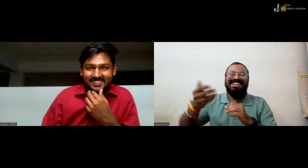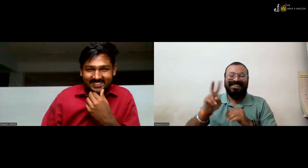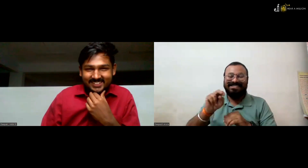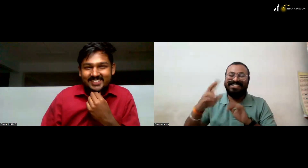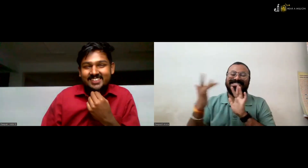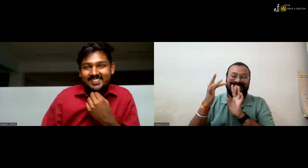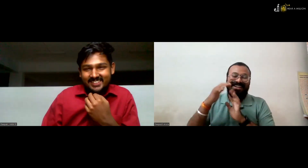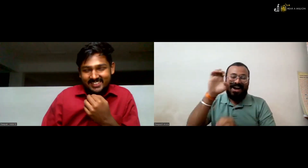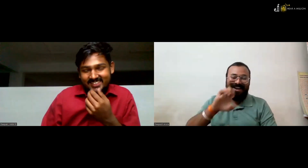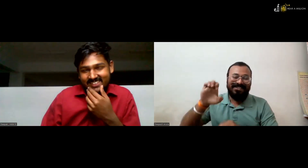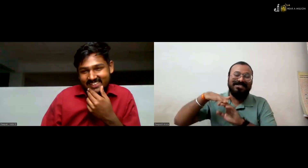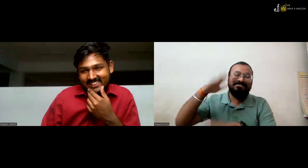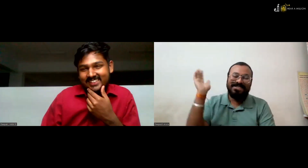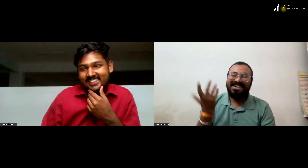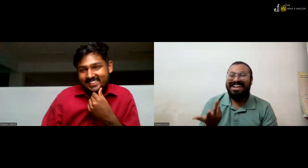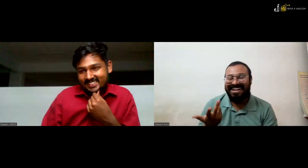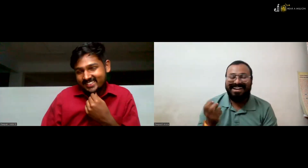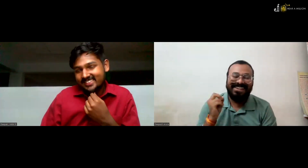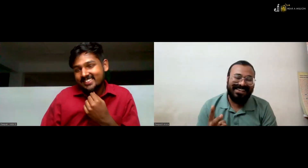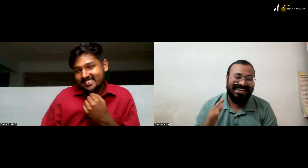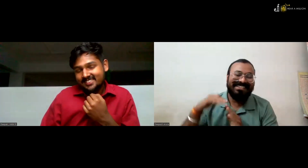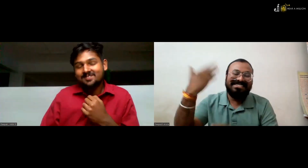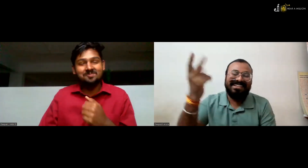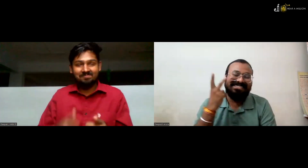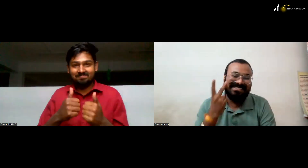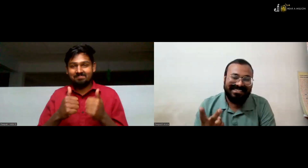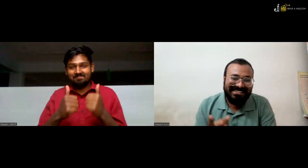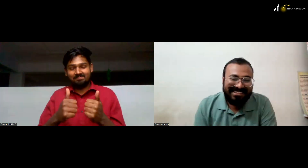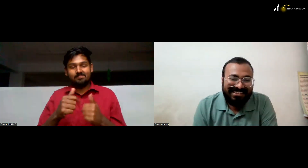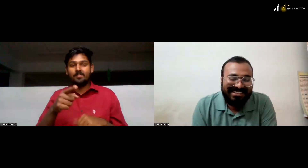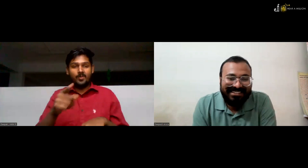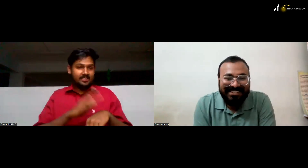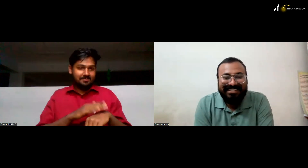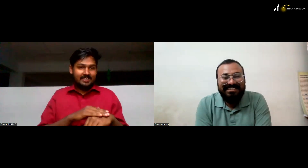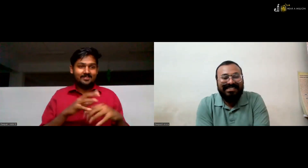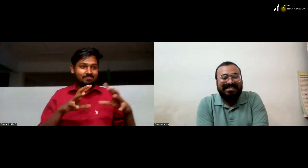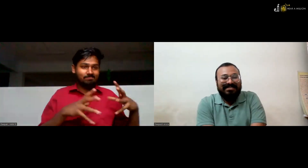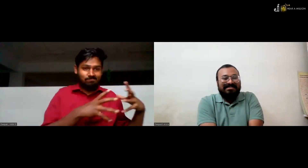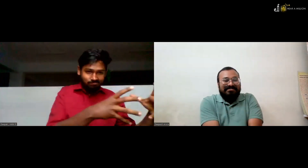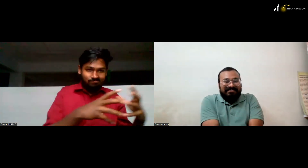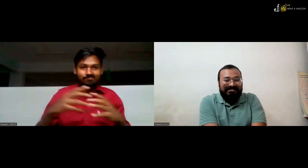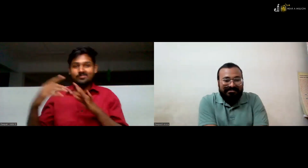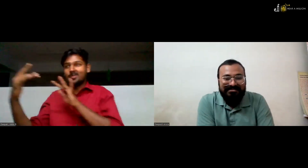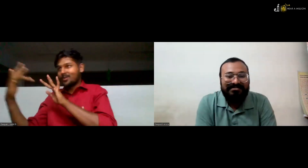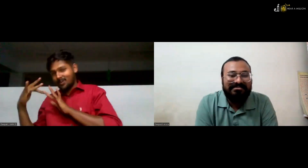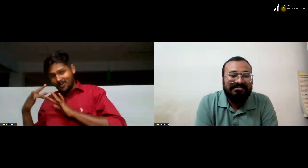everything, people used to contact me, and it was really a fun